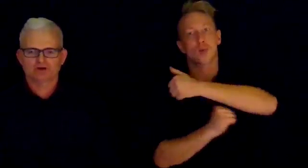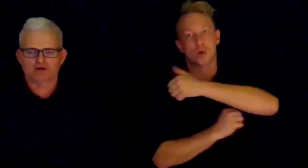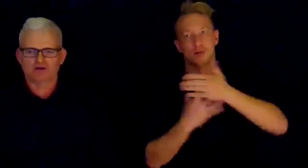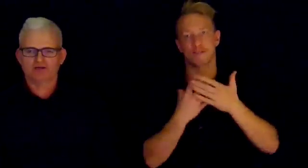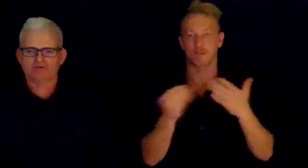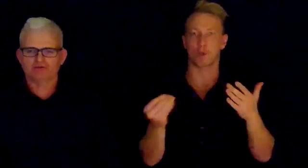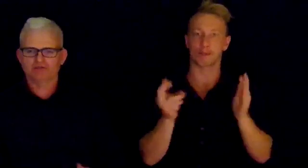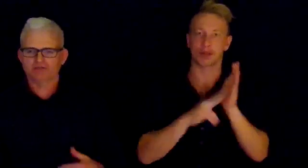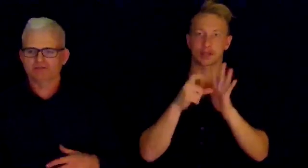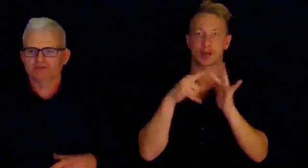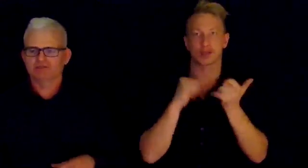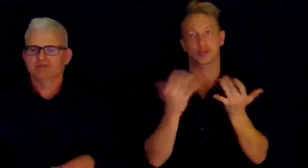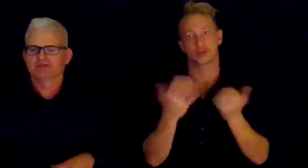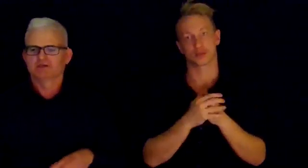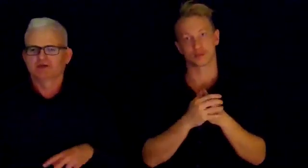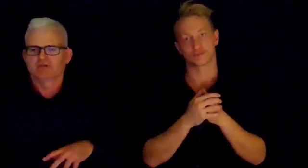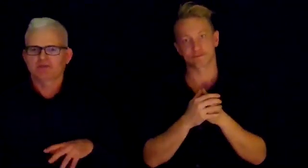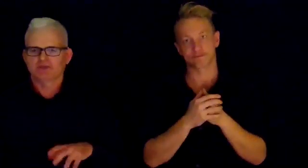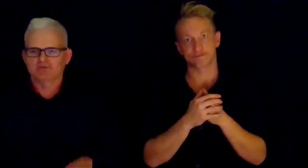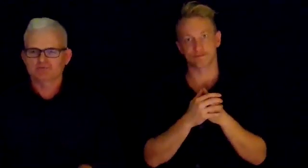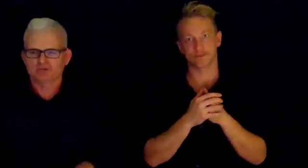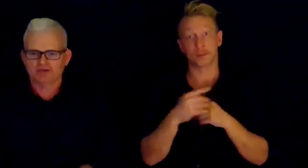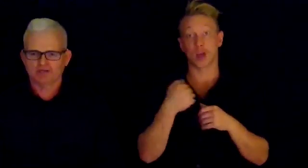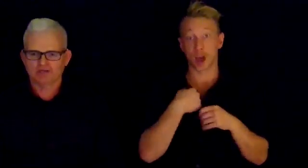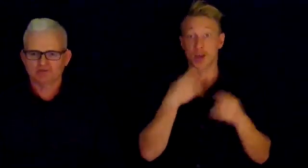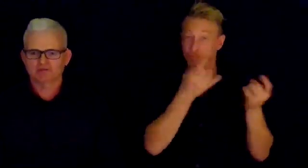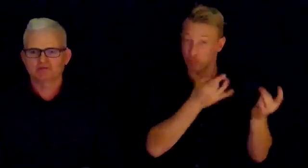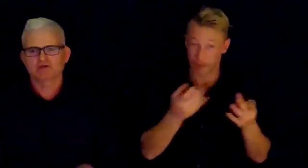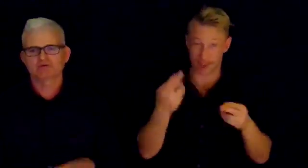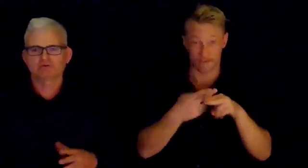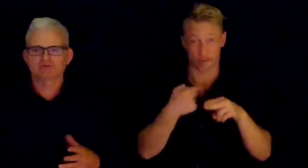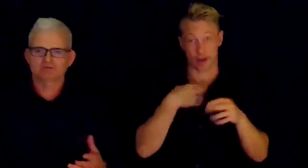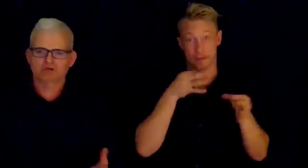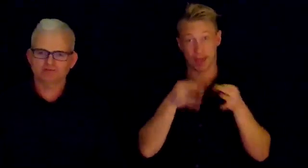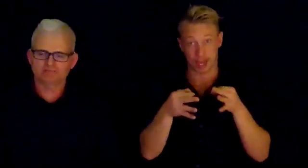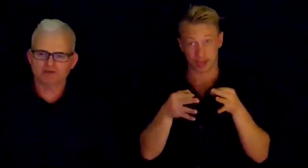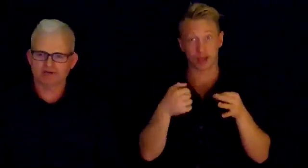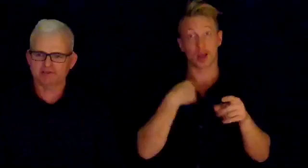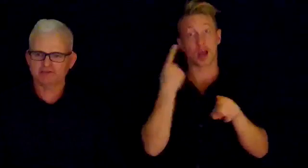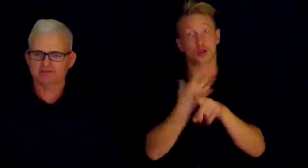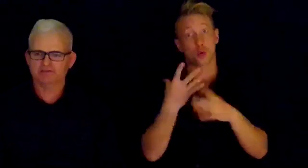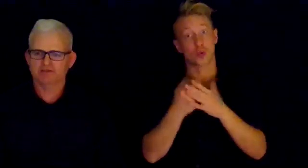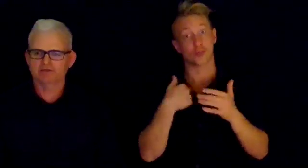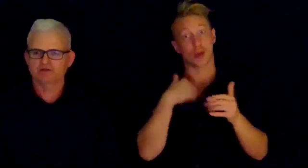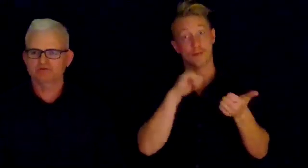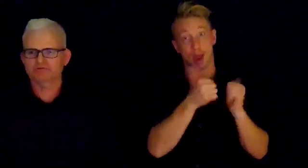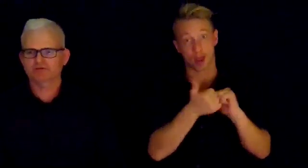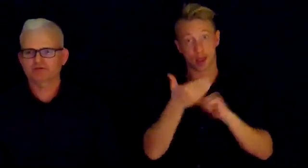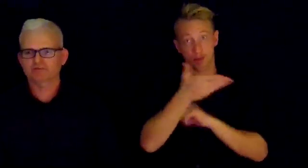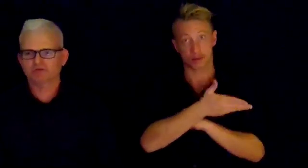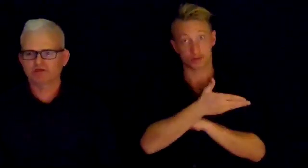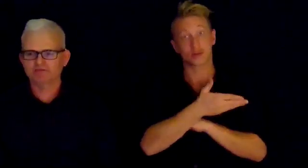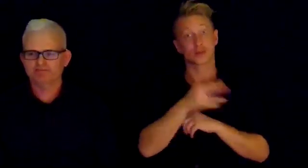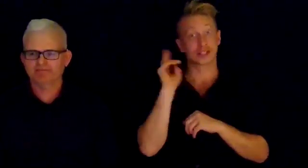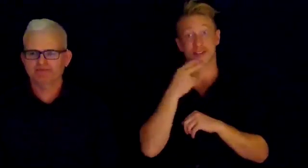So I actually prepared for my plan by talking to my partner, who's